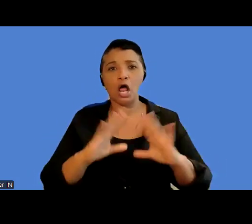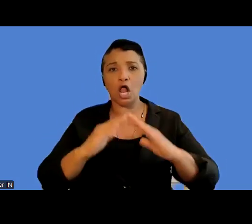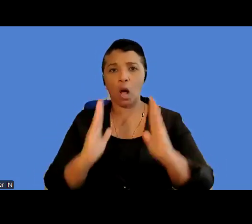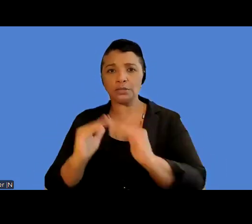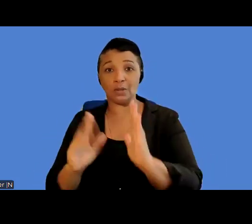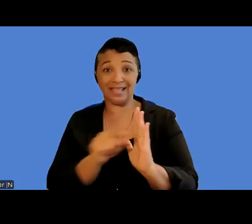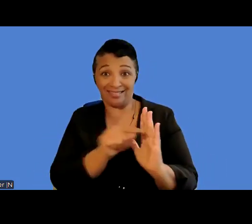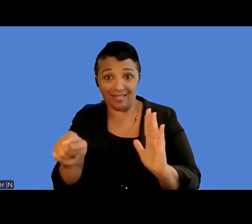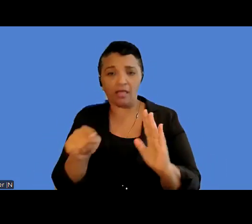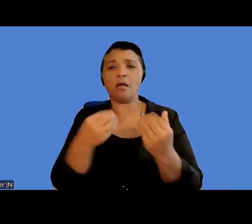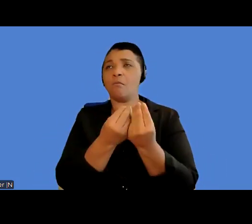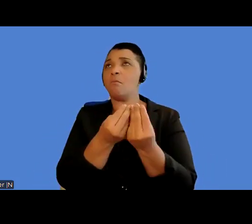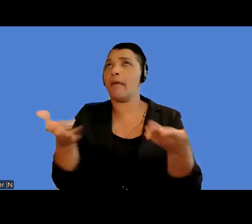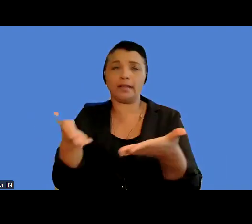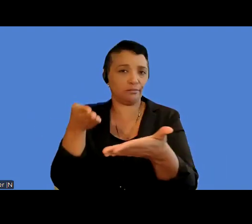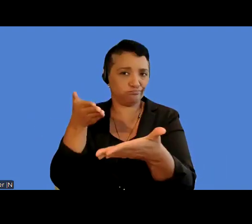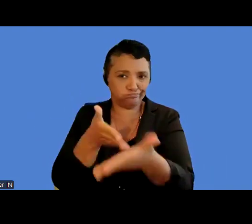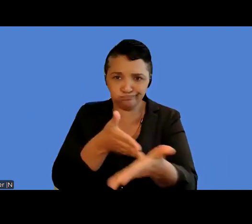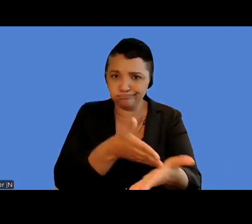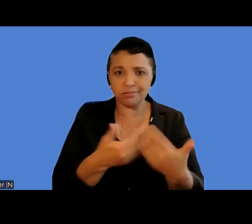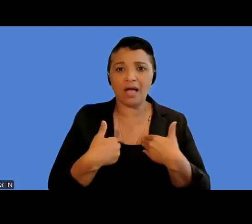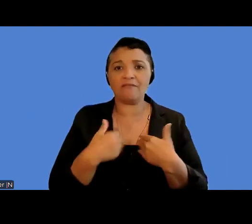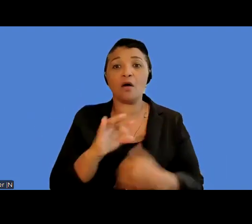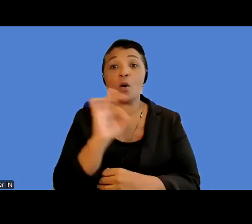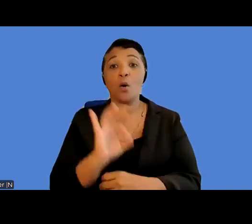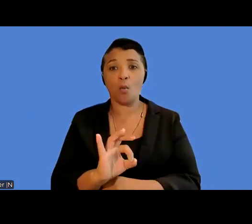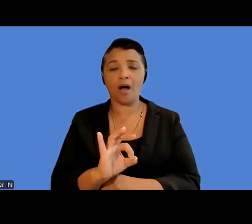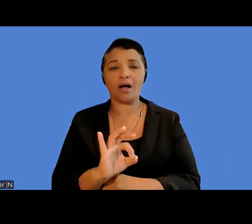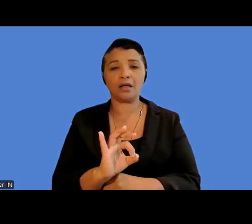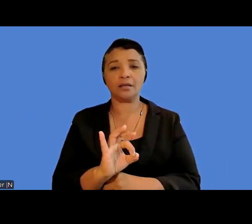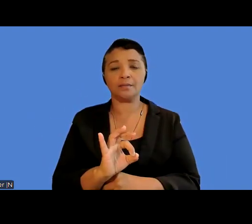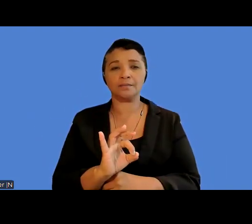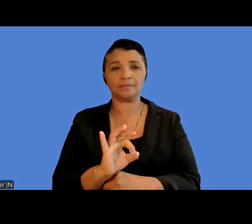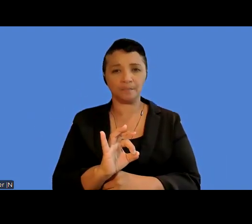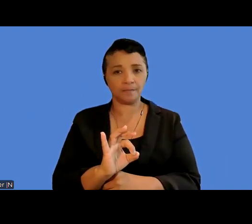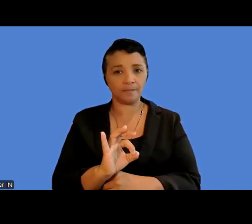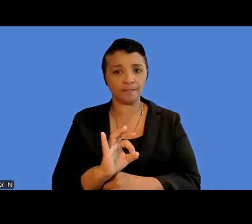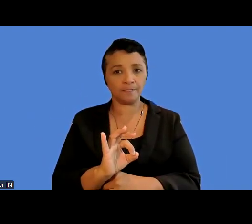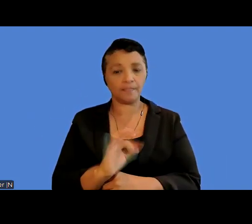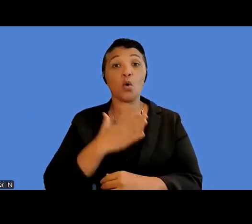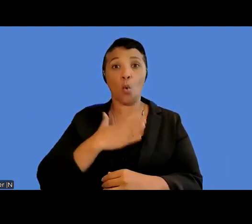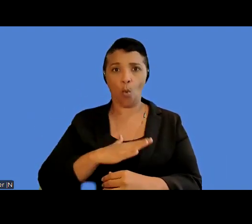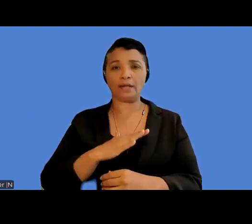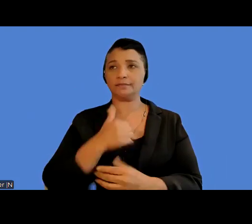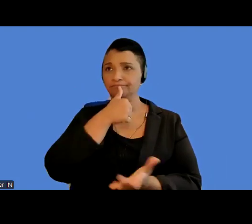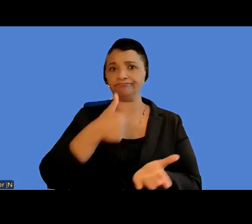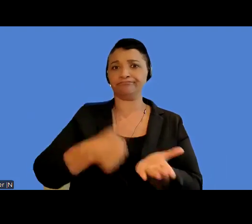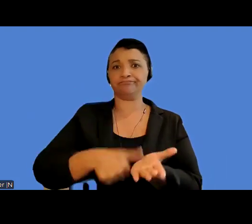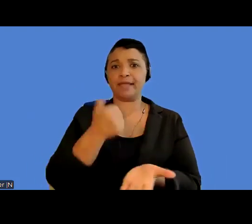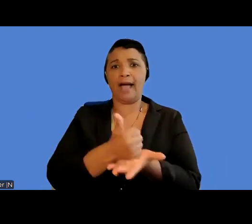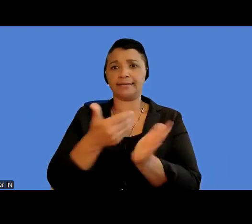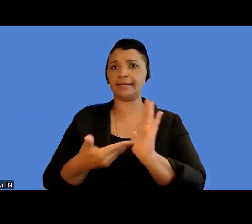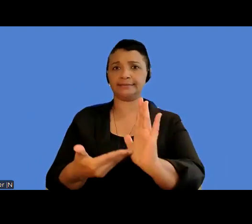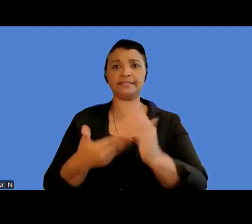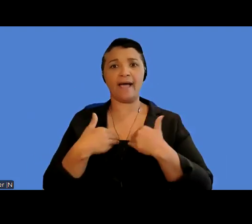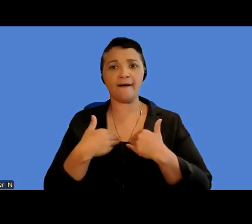multiple challenges in getting a form of identification for